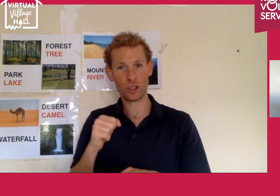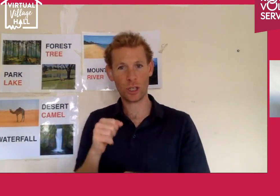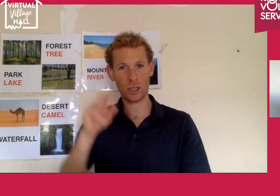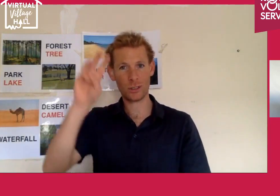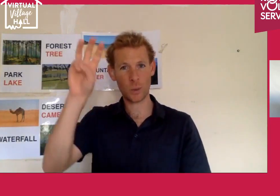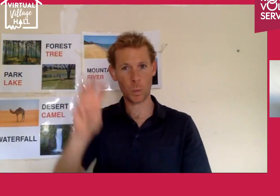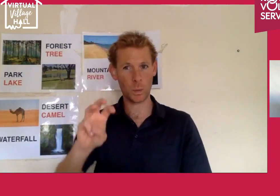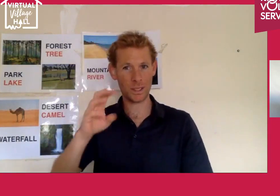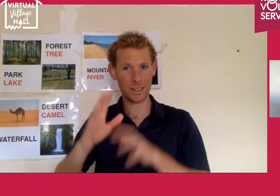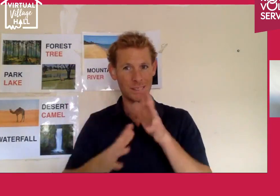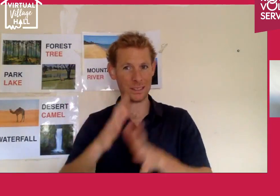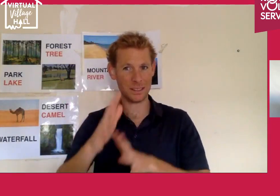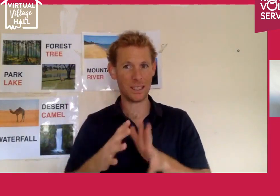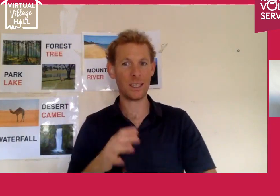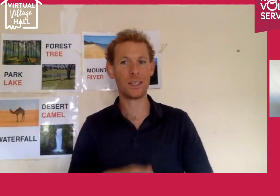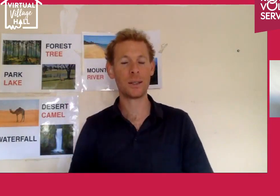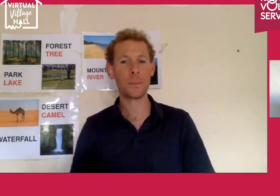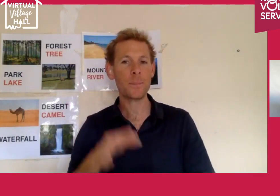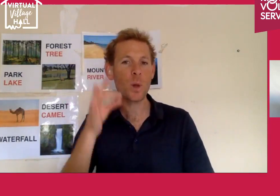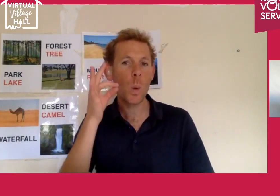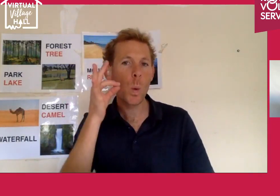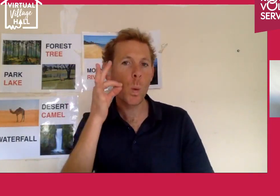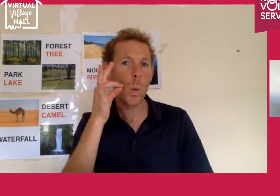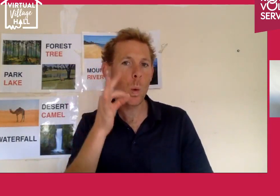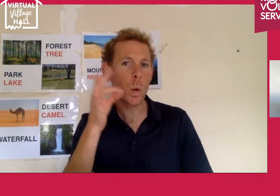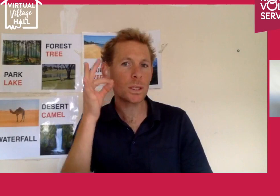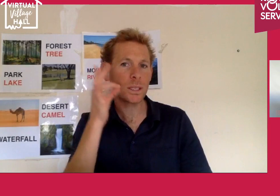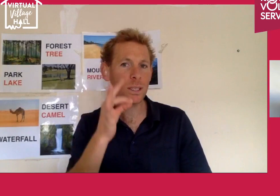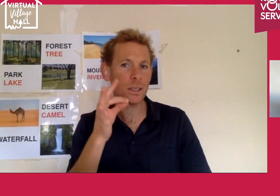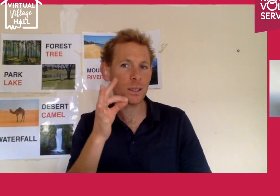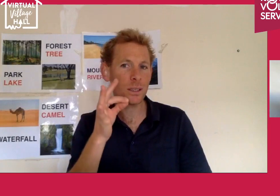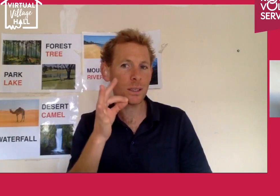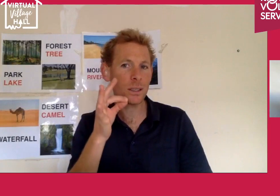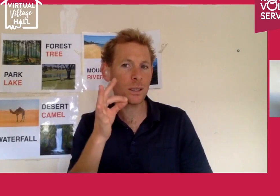in England and Scotland and Wales, the sign is water,